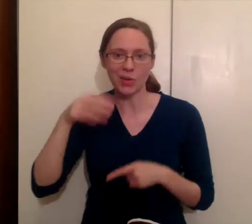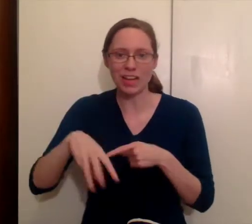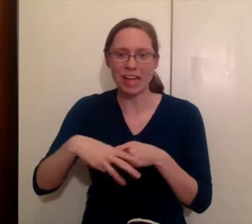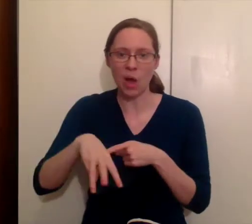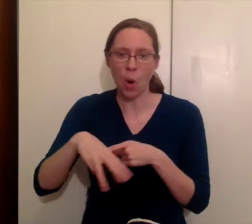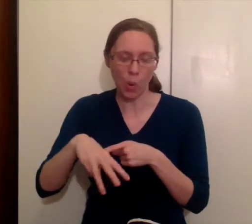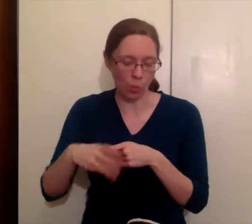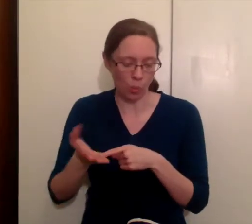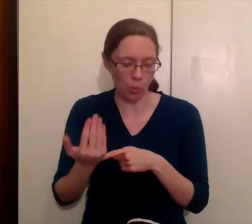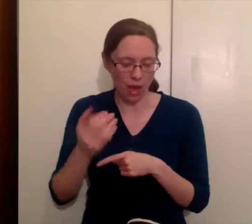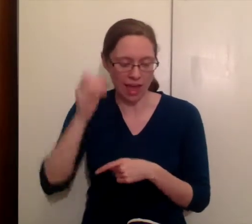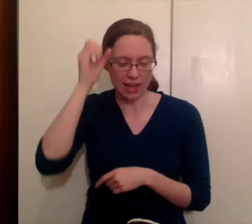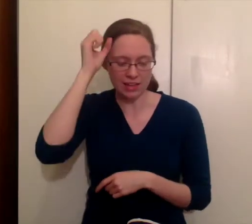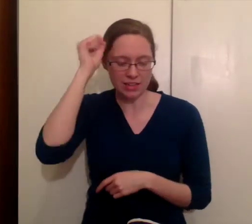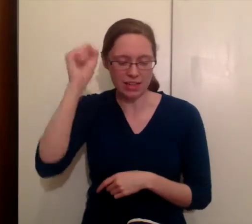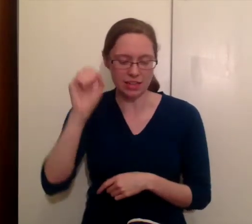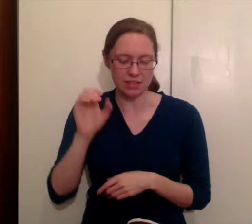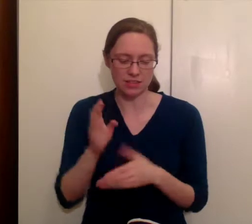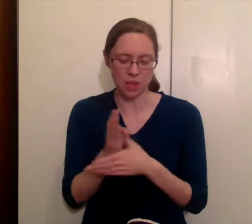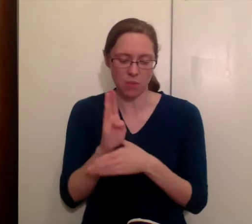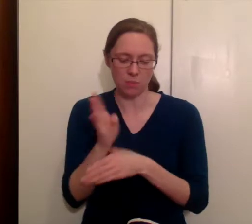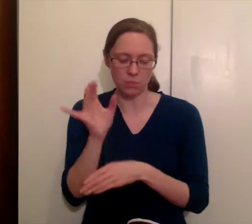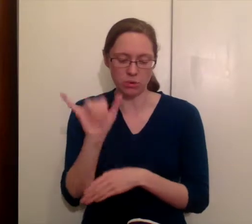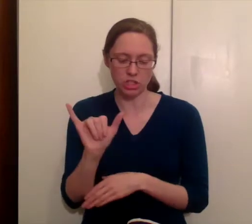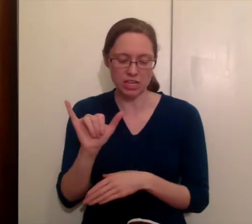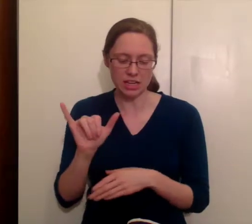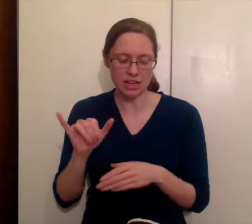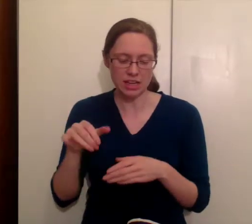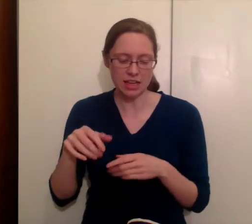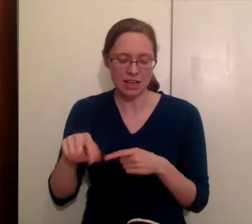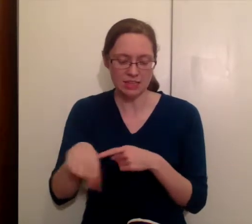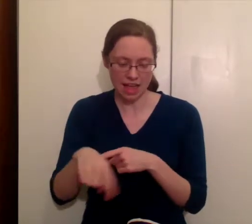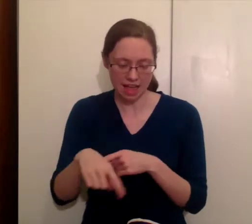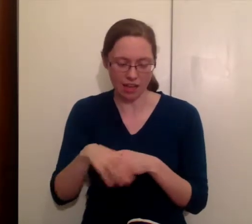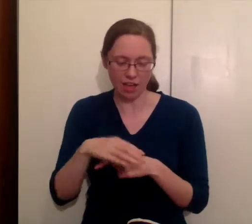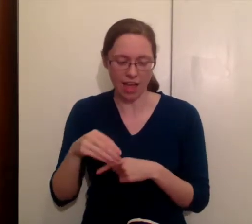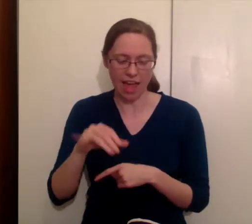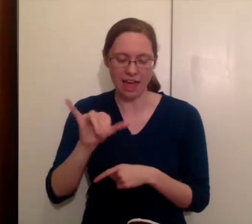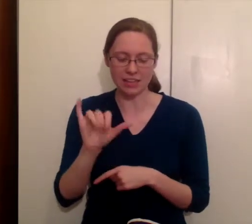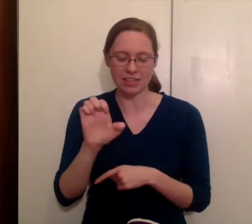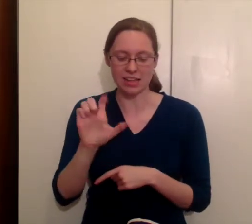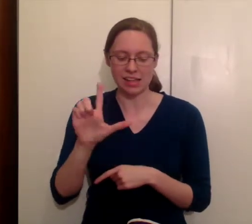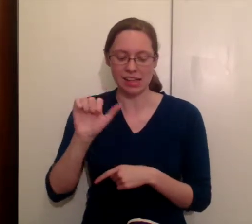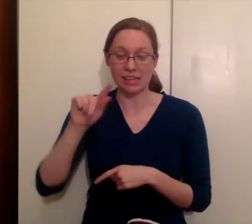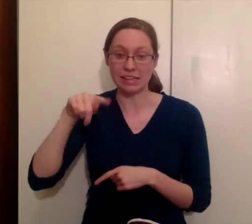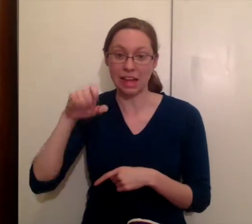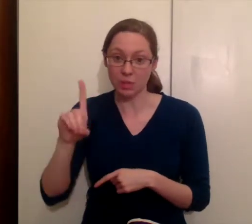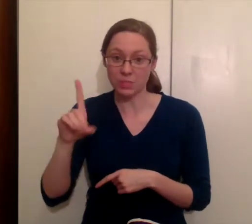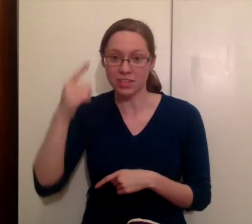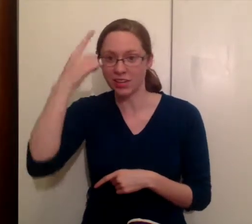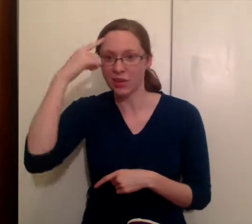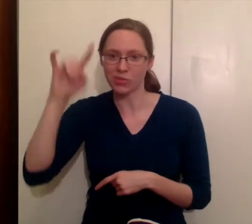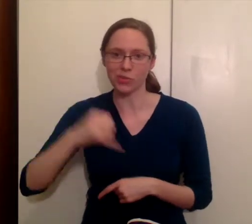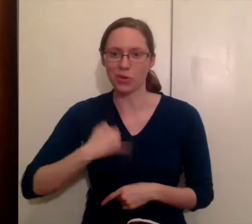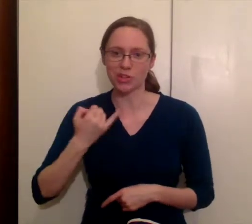Coyote wagged his bushy tail and yelped for